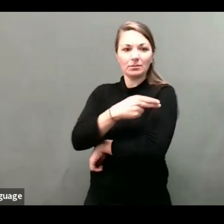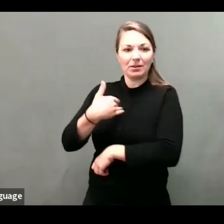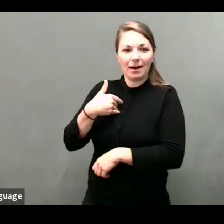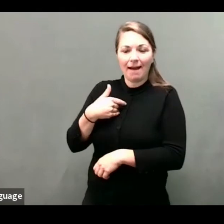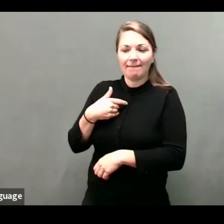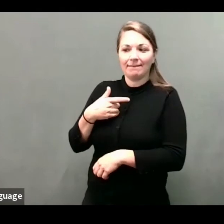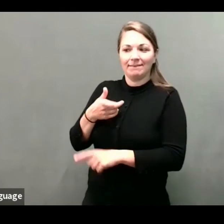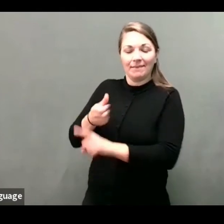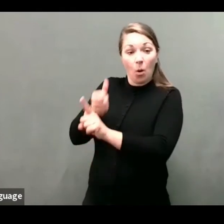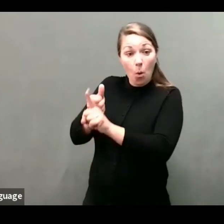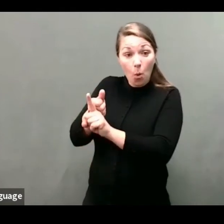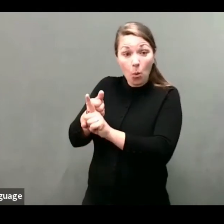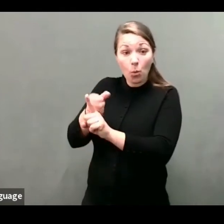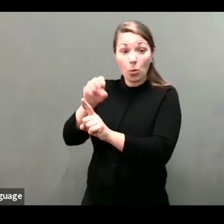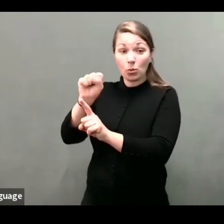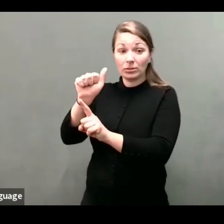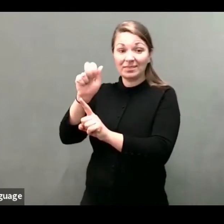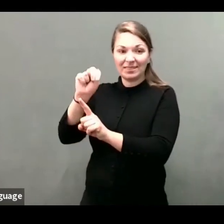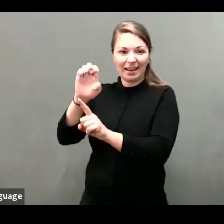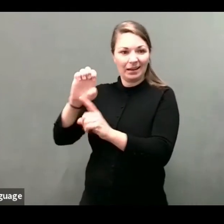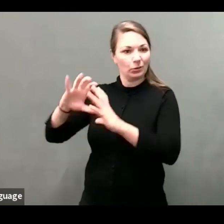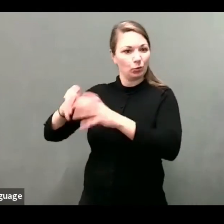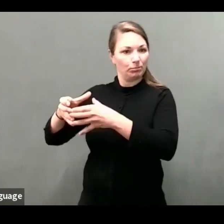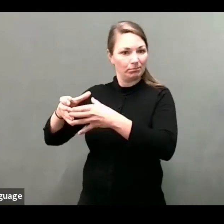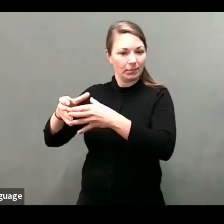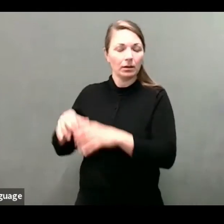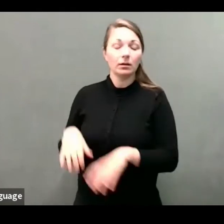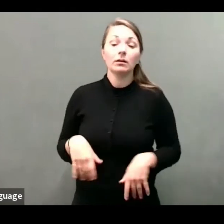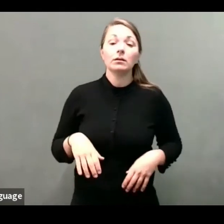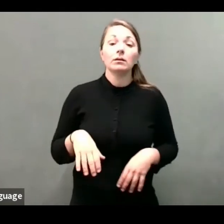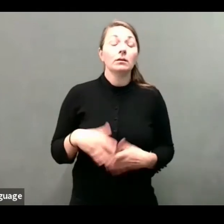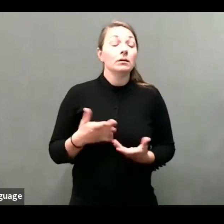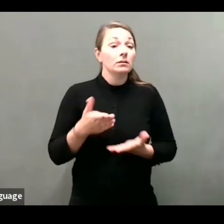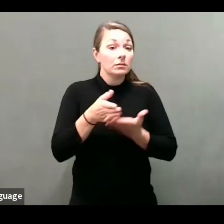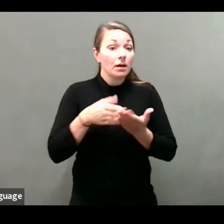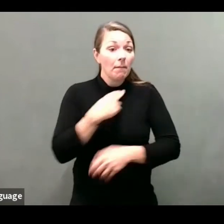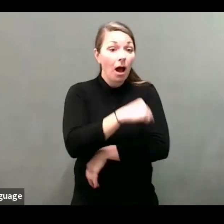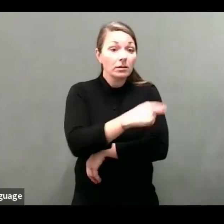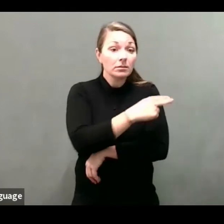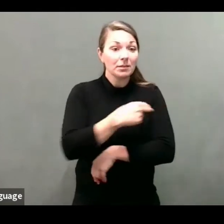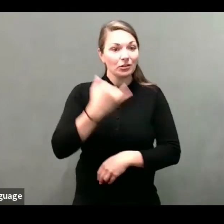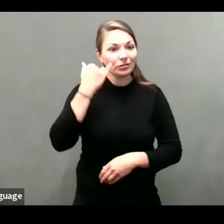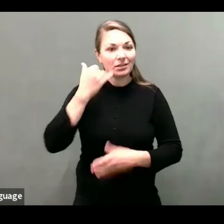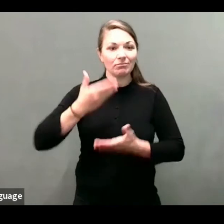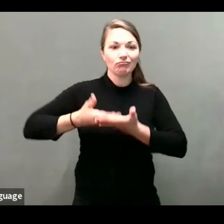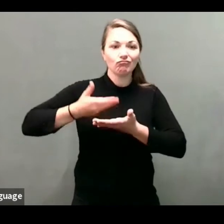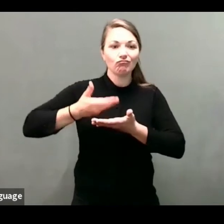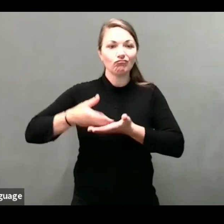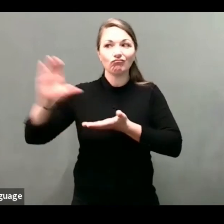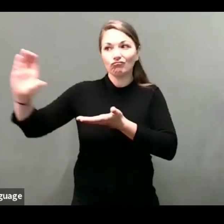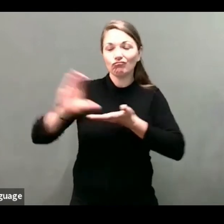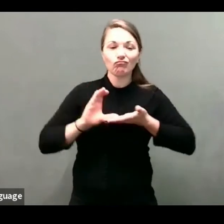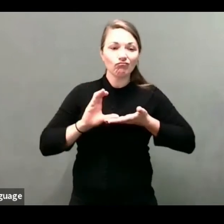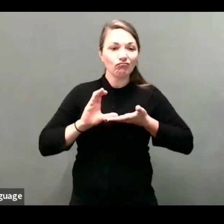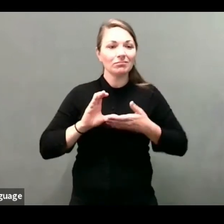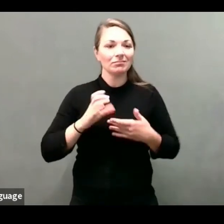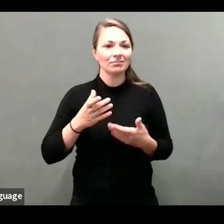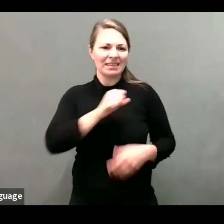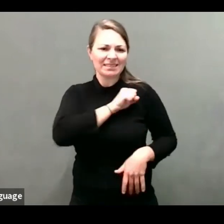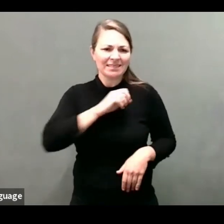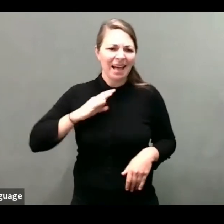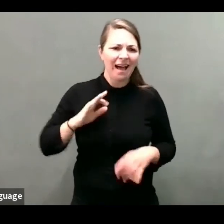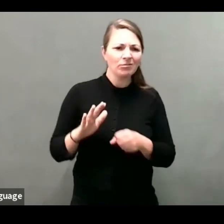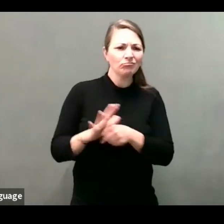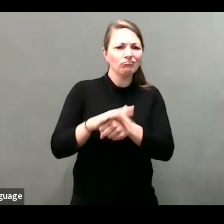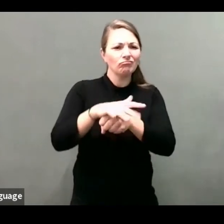try to maintain its own group of SANES. Now, for hospitals that have good funding and robust